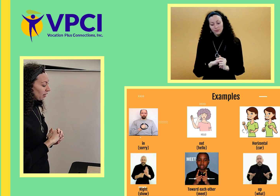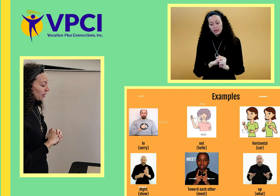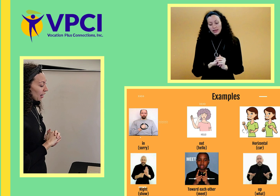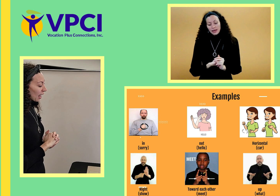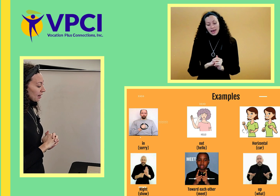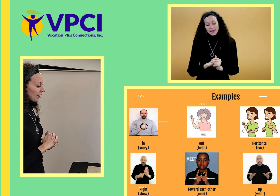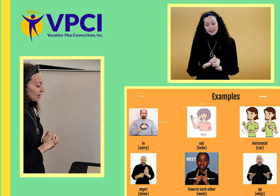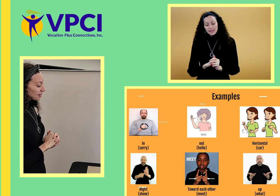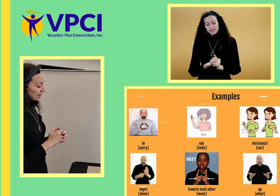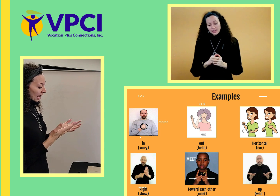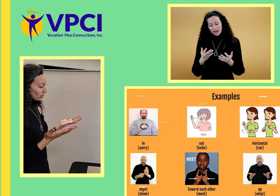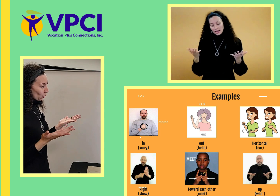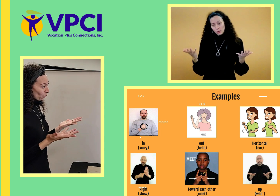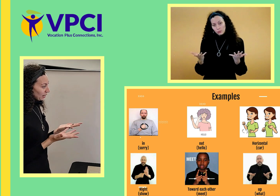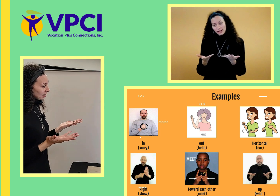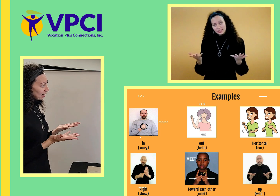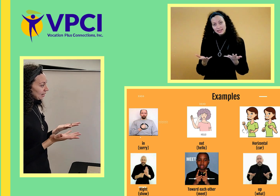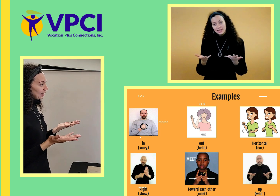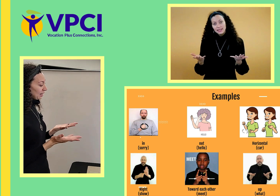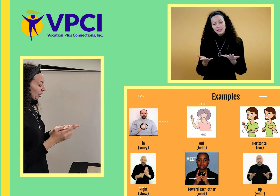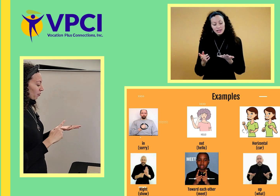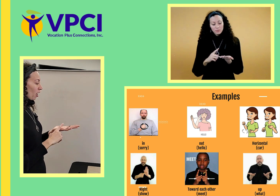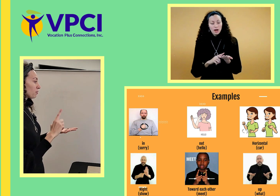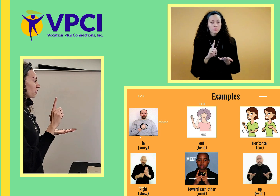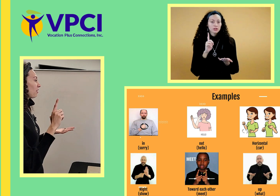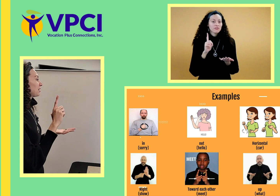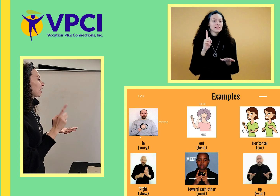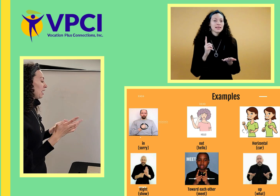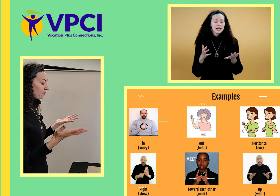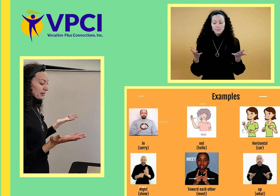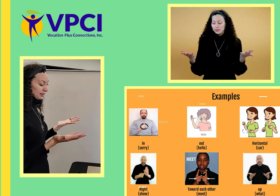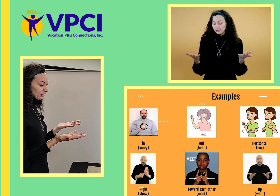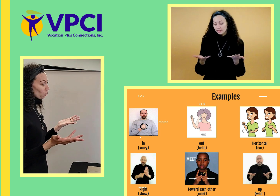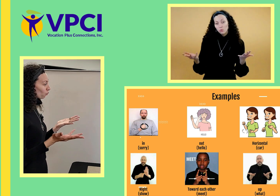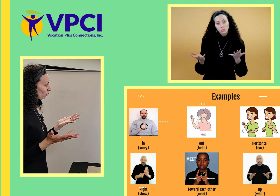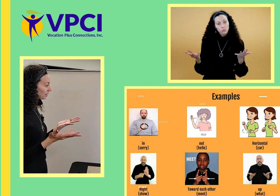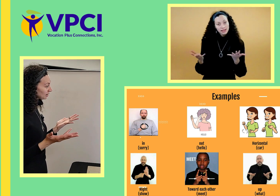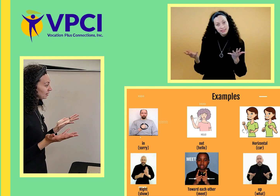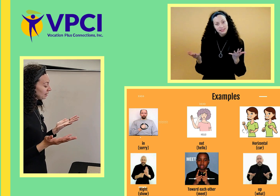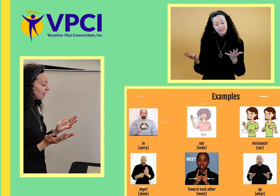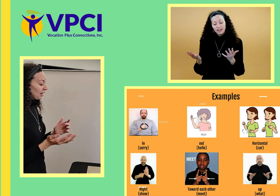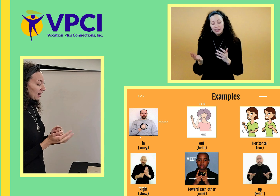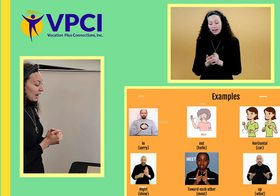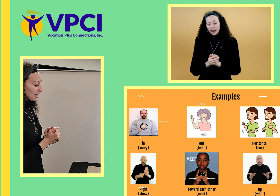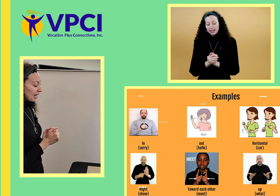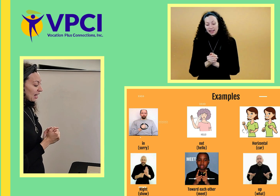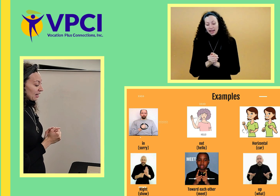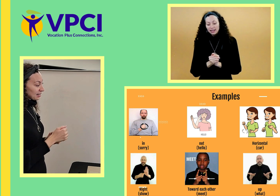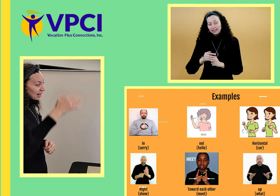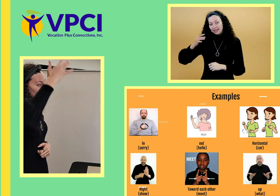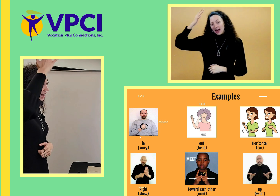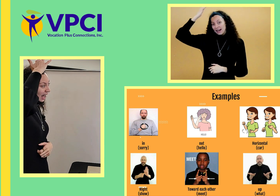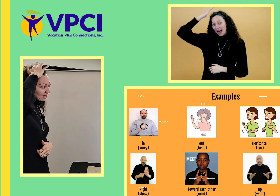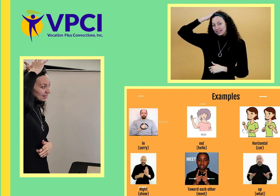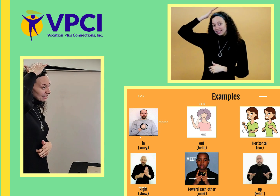other. And then the sign what, your palms are facing up, what. And then